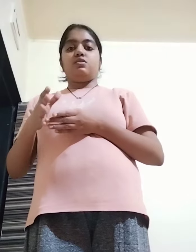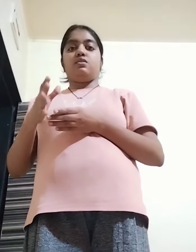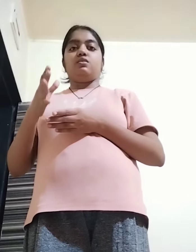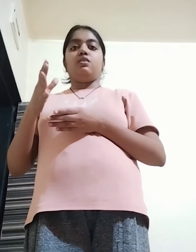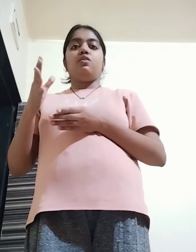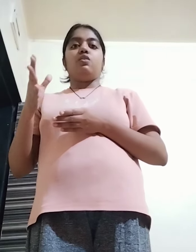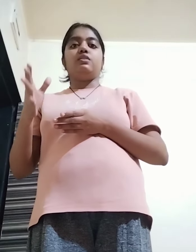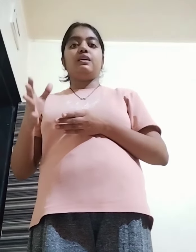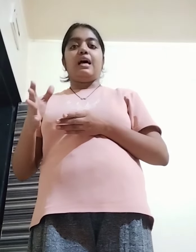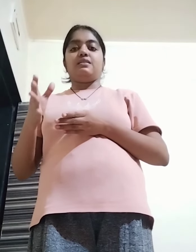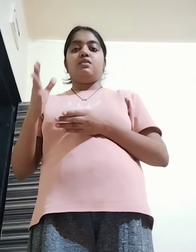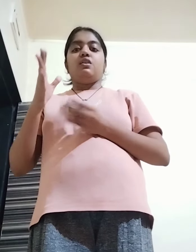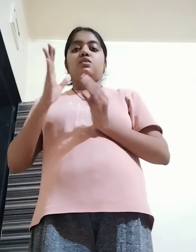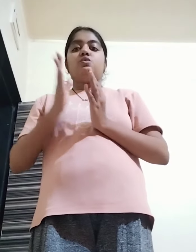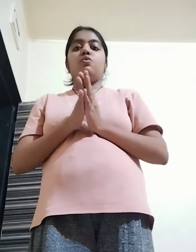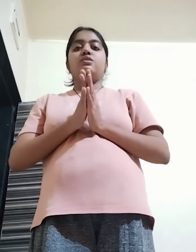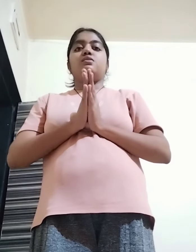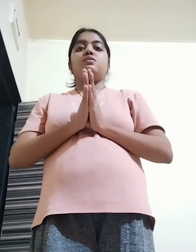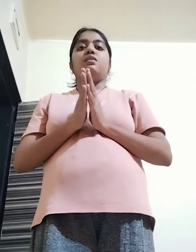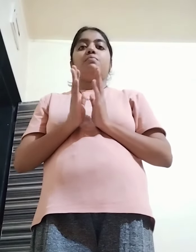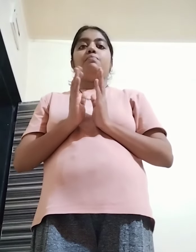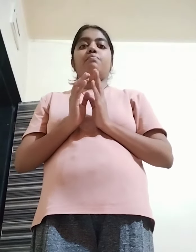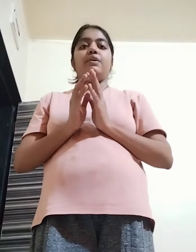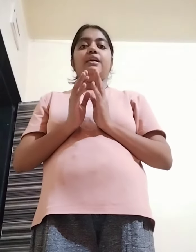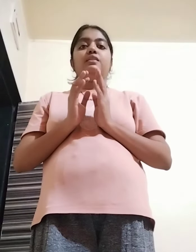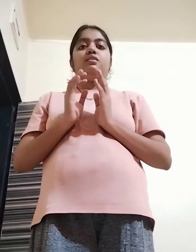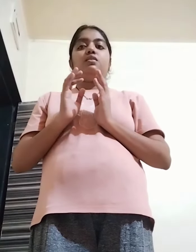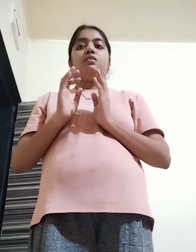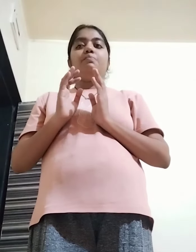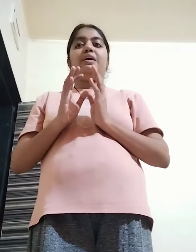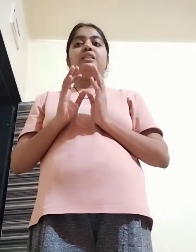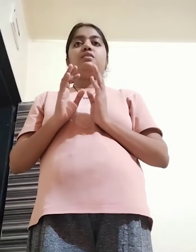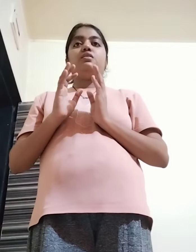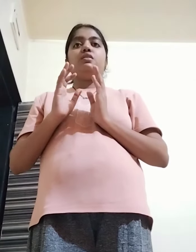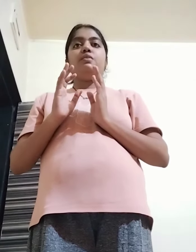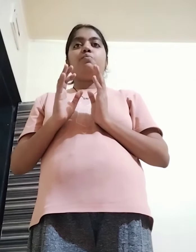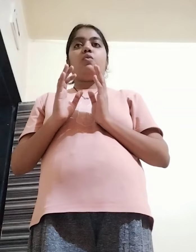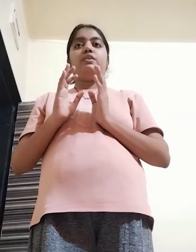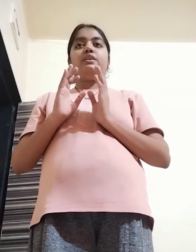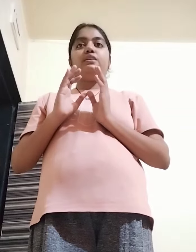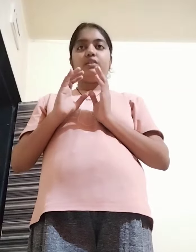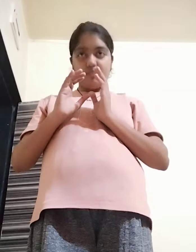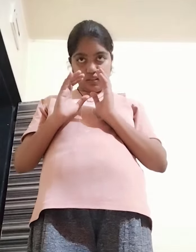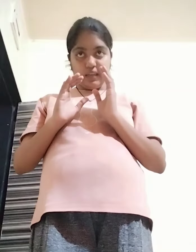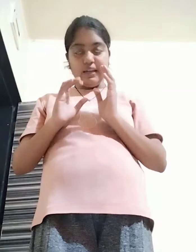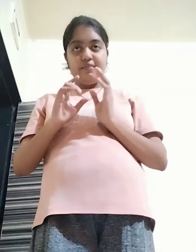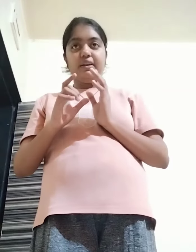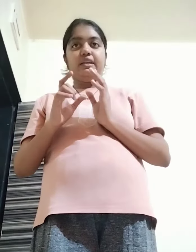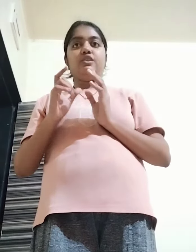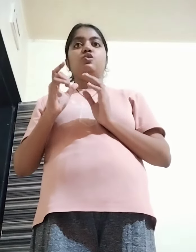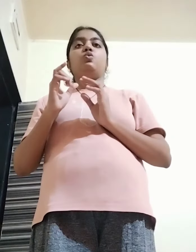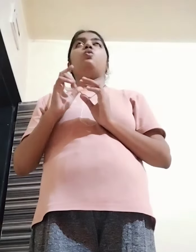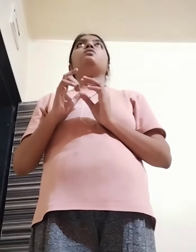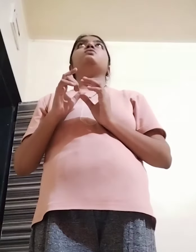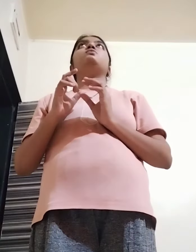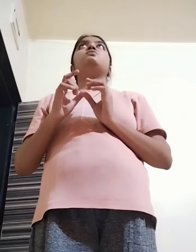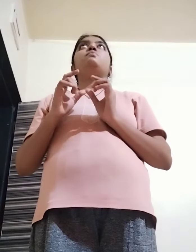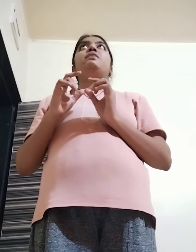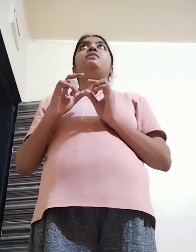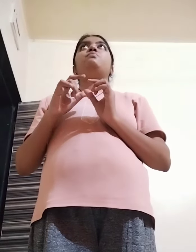constructor or the class. So this is the main important advantage, or this is the main